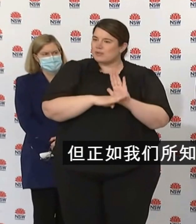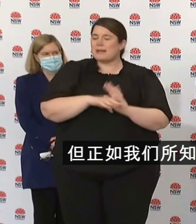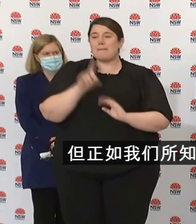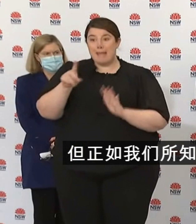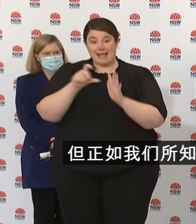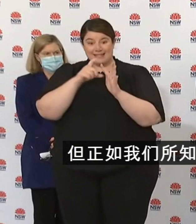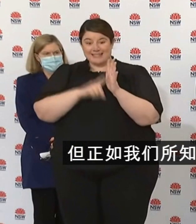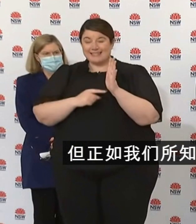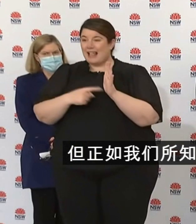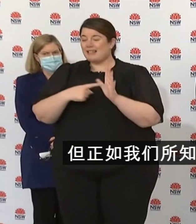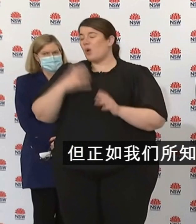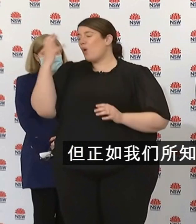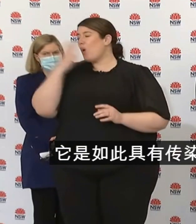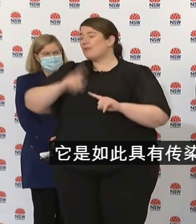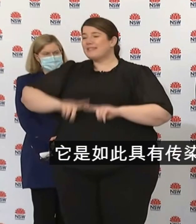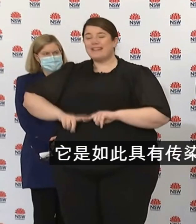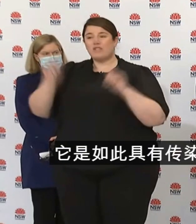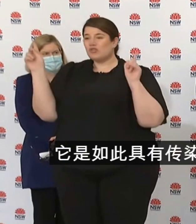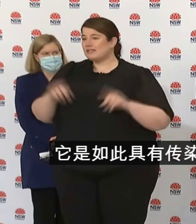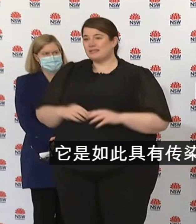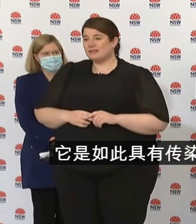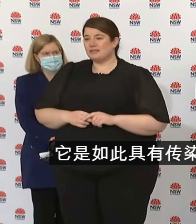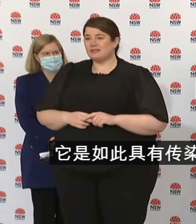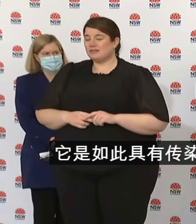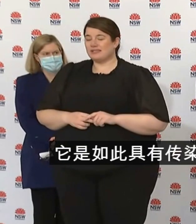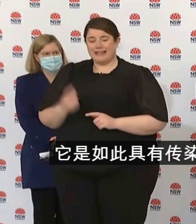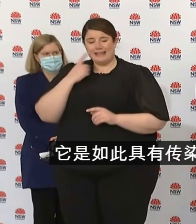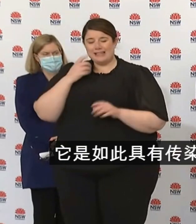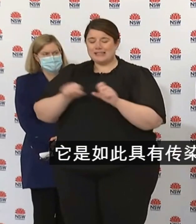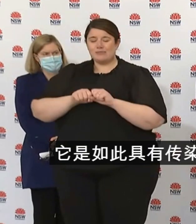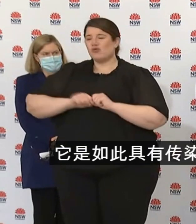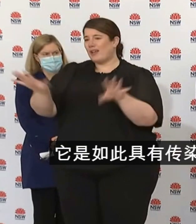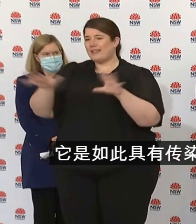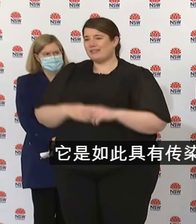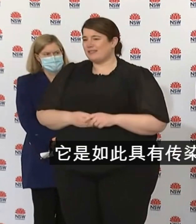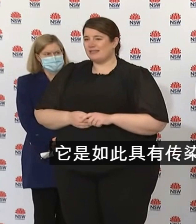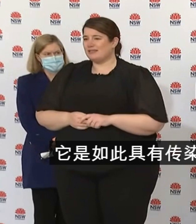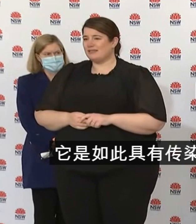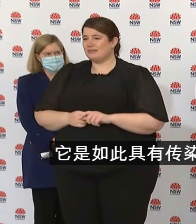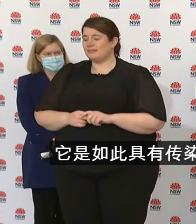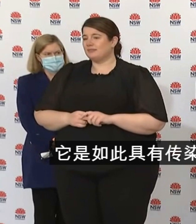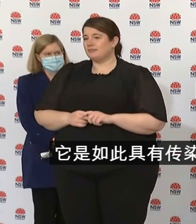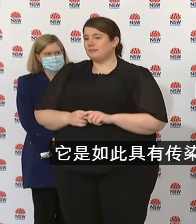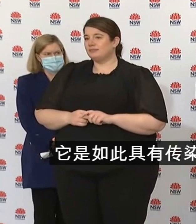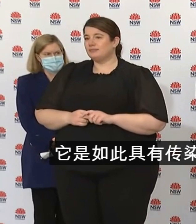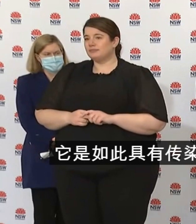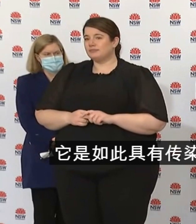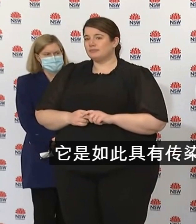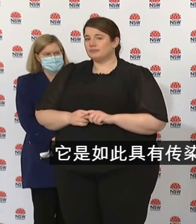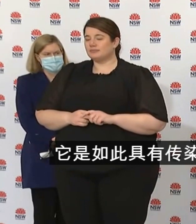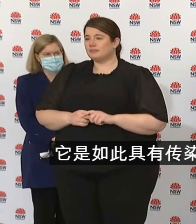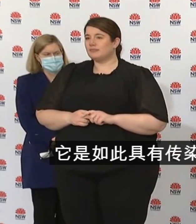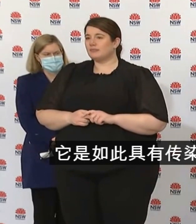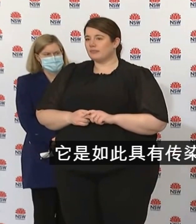a complete game changer and it is so contagious. And we also know that it